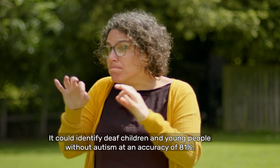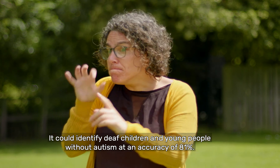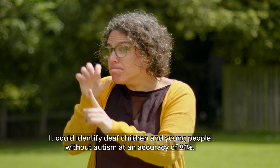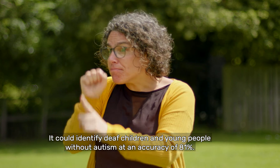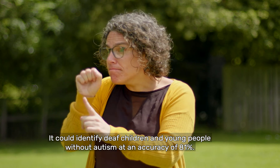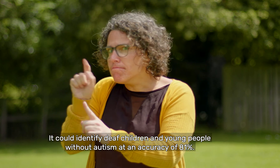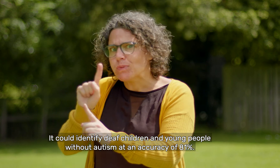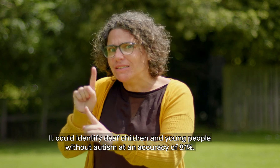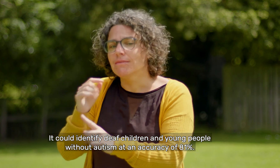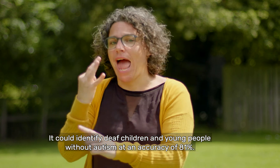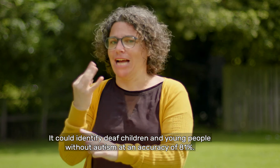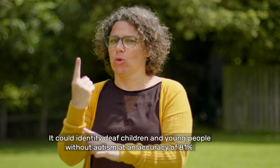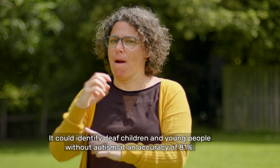an accuracy of 81%.